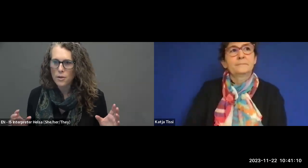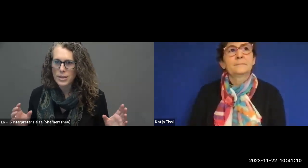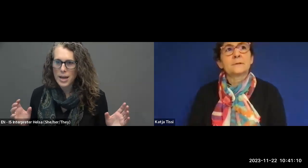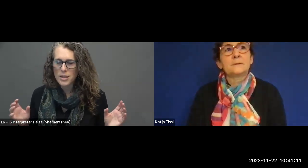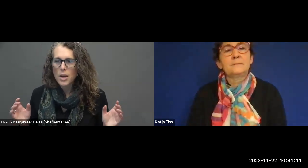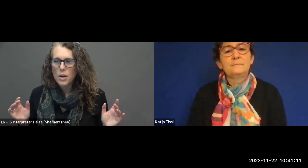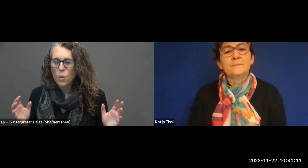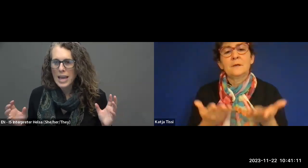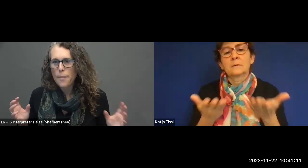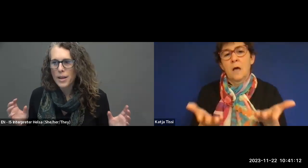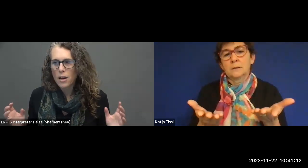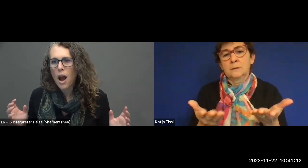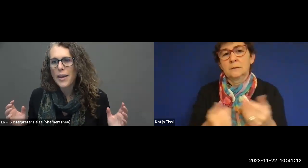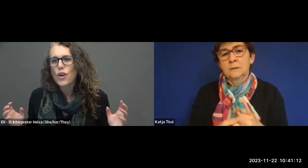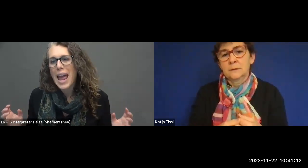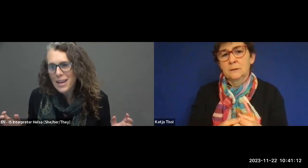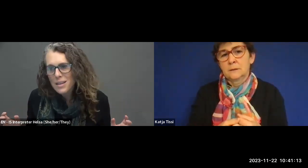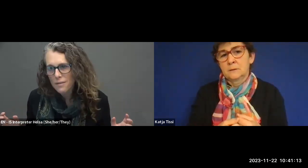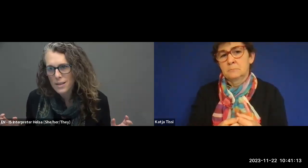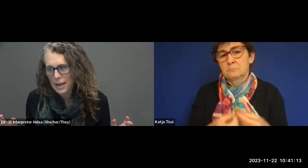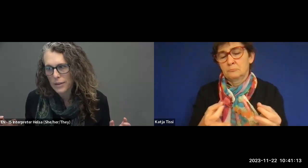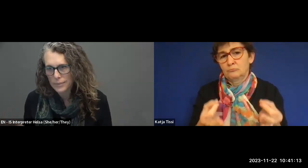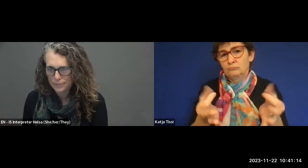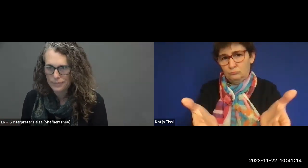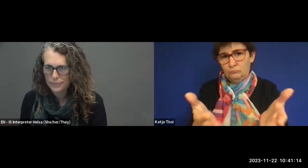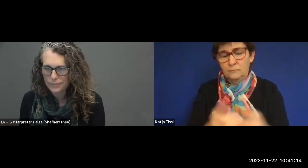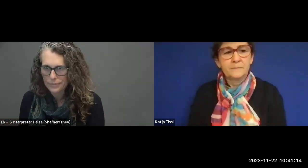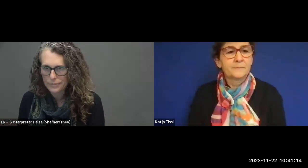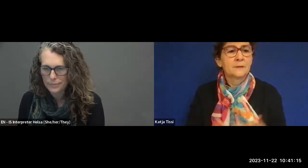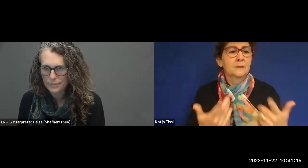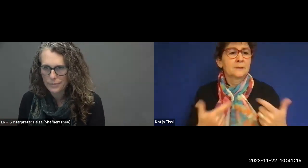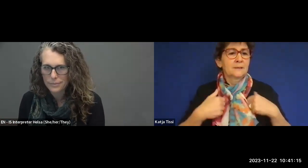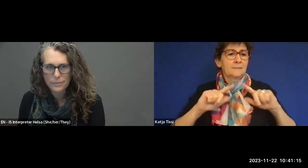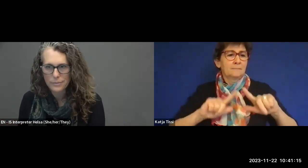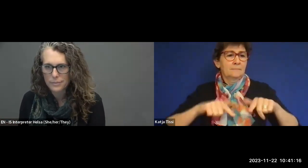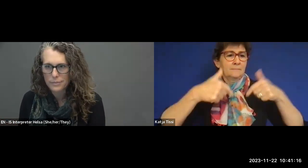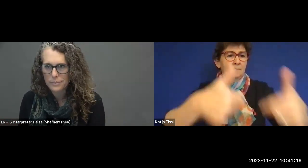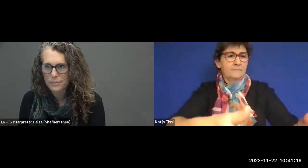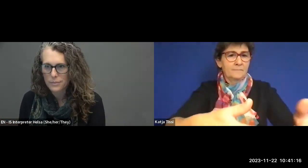us to understand what's happening on either end of the scale.